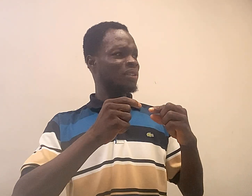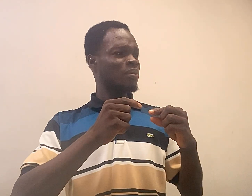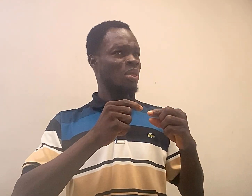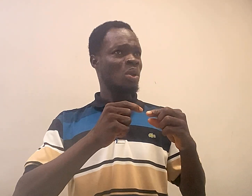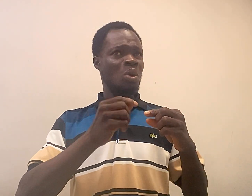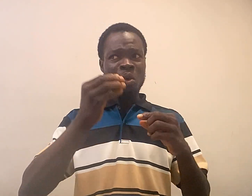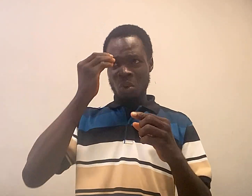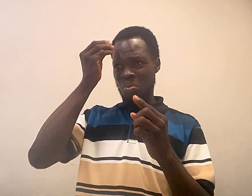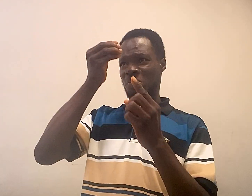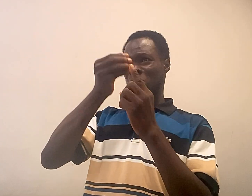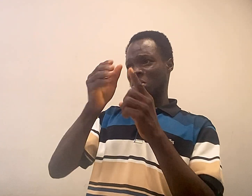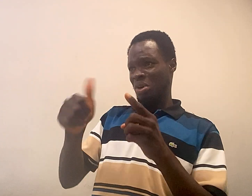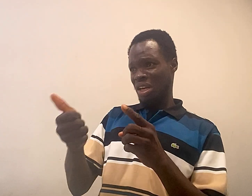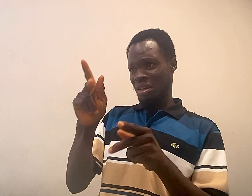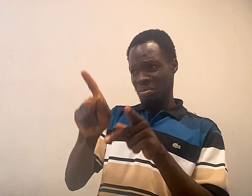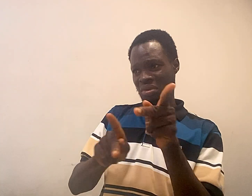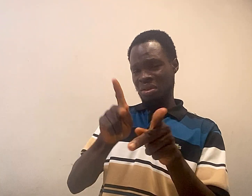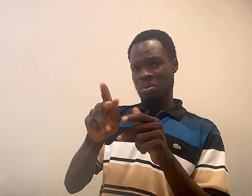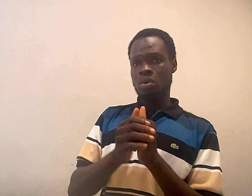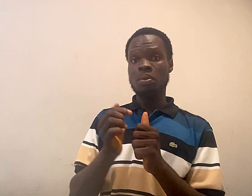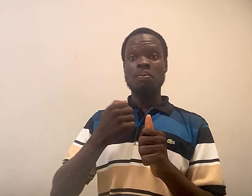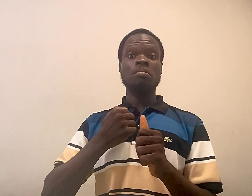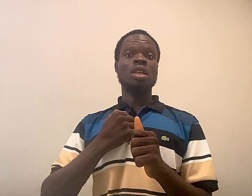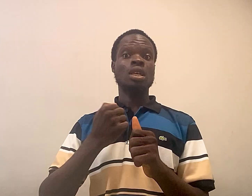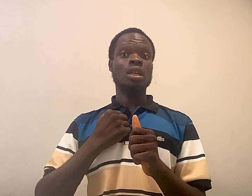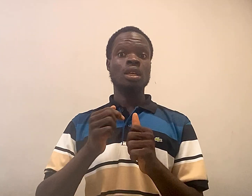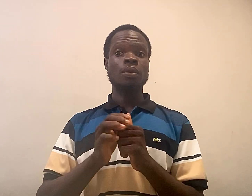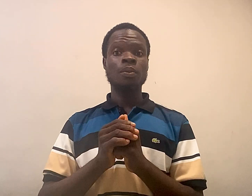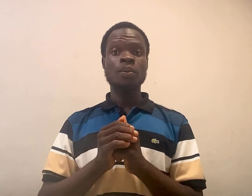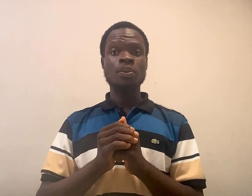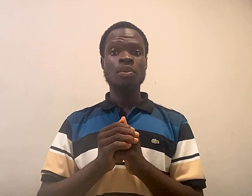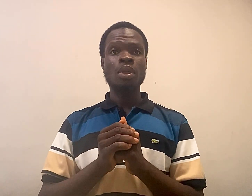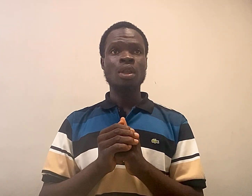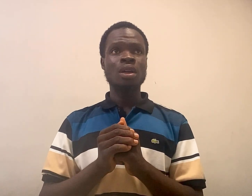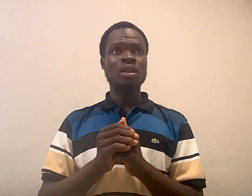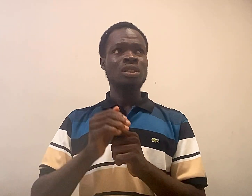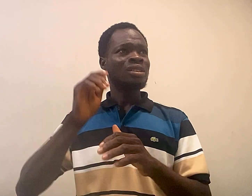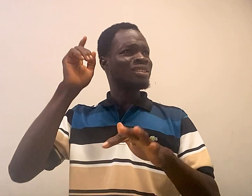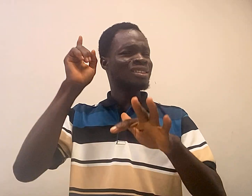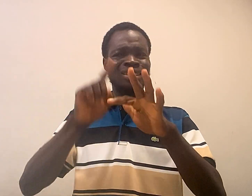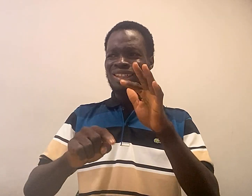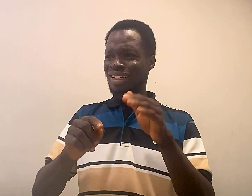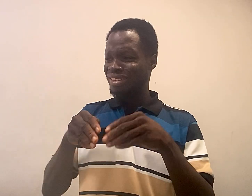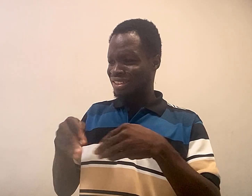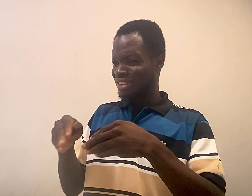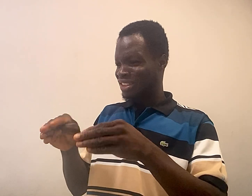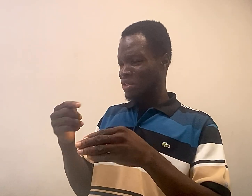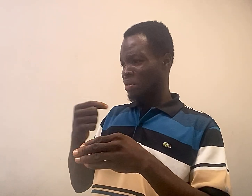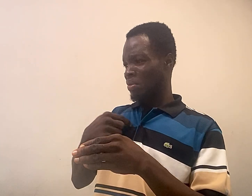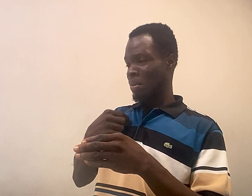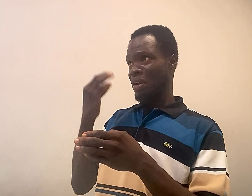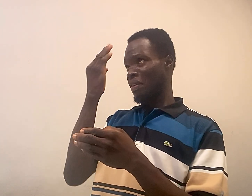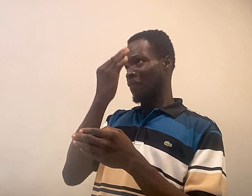others. For me, you could insult me to my face, and I'll light a